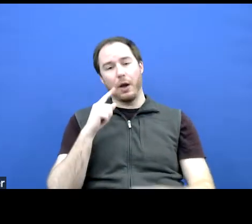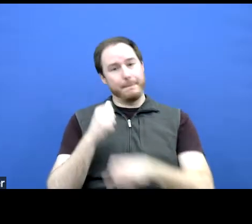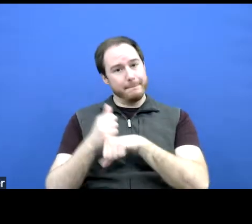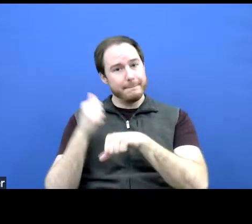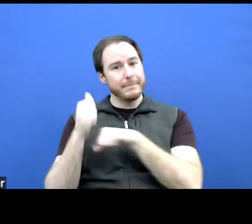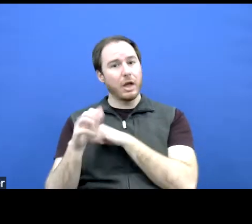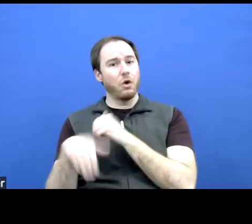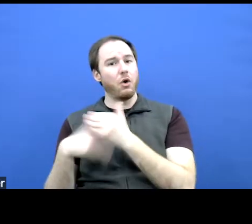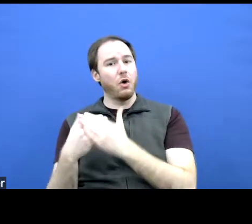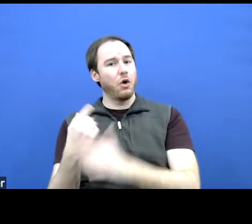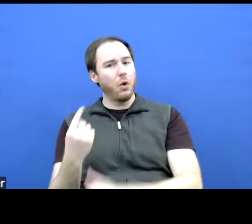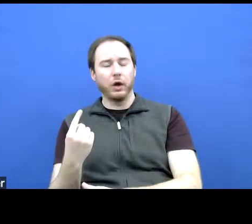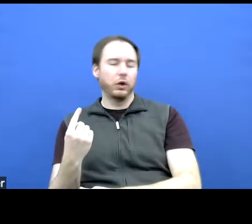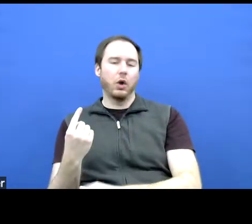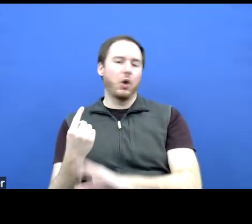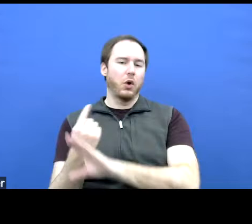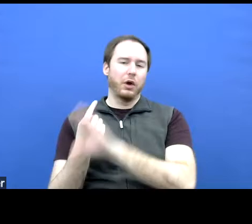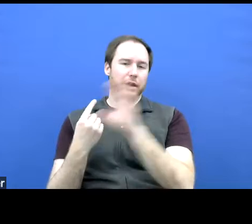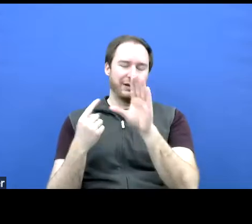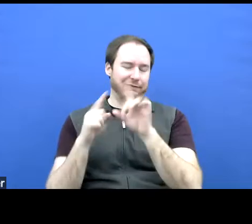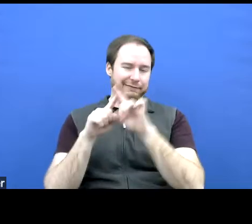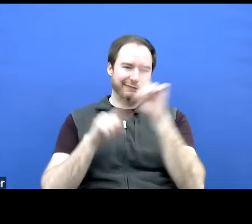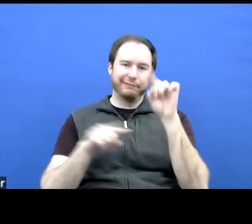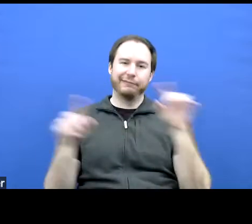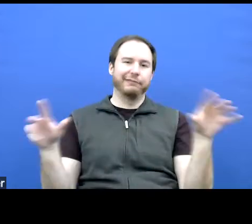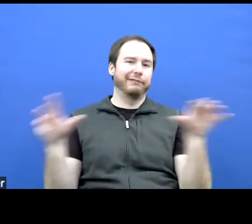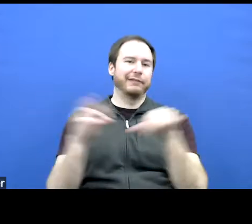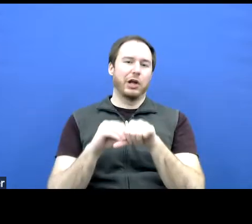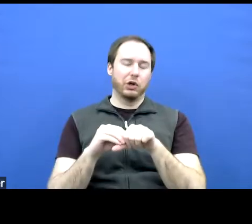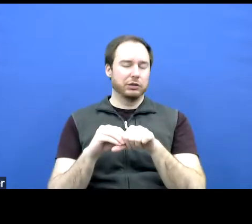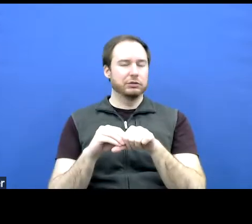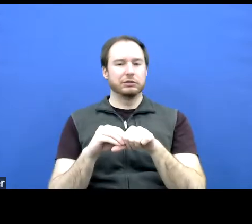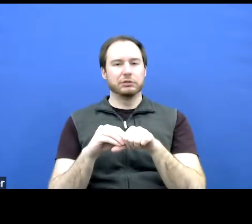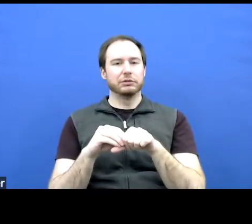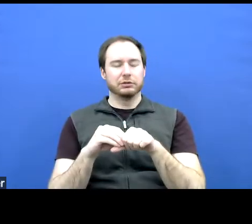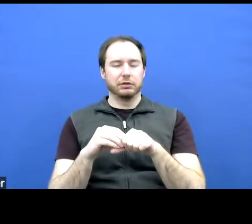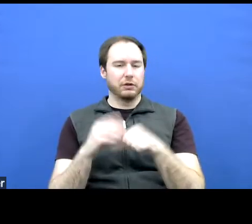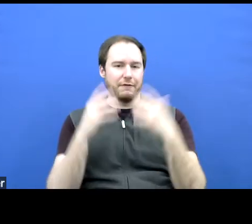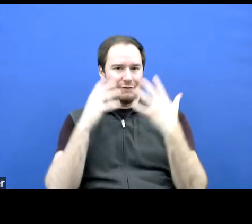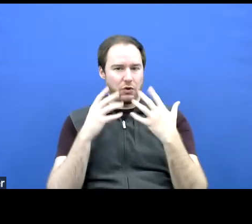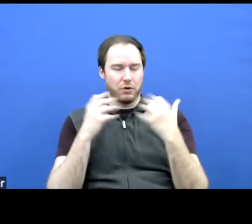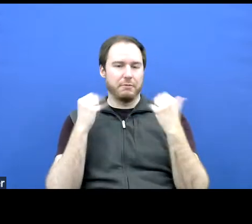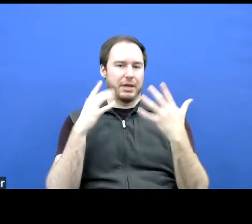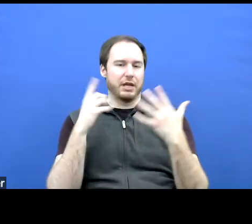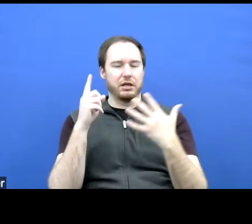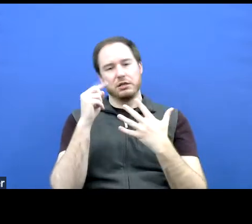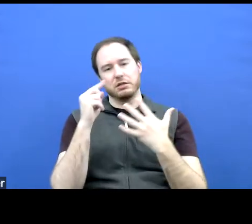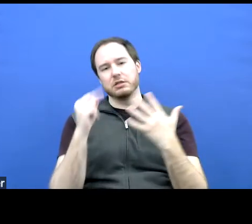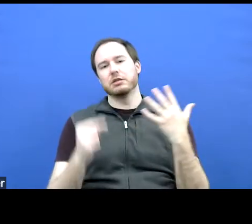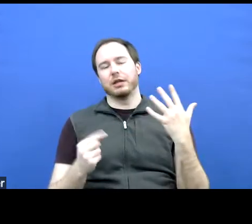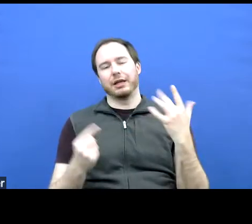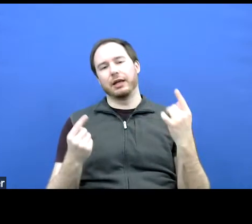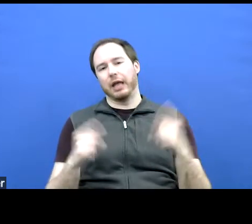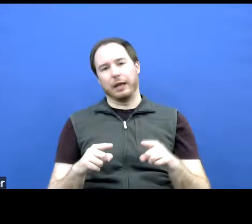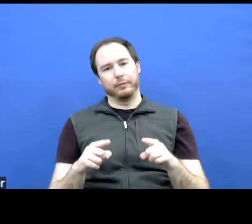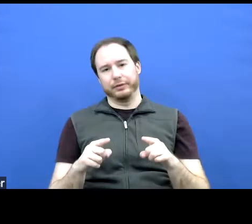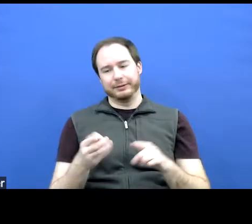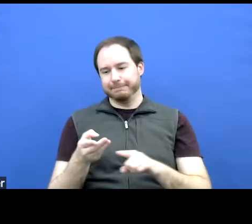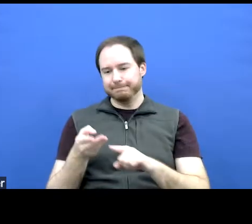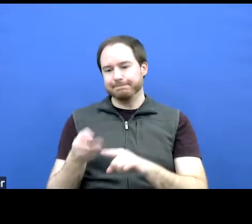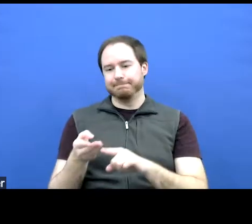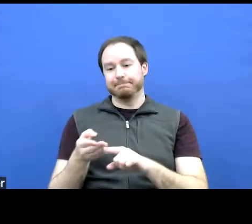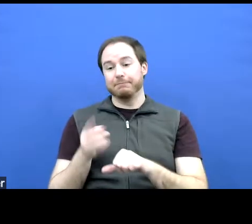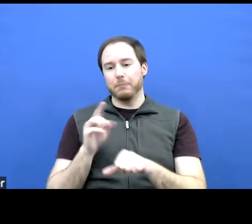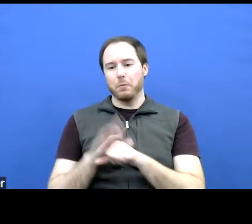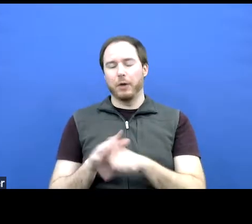were of their own making? I do not. There's a confluence of a lot of things that led to the